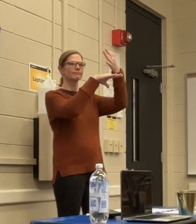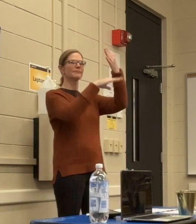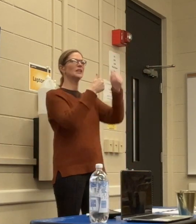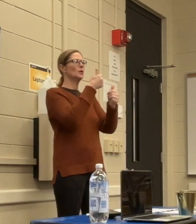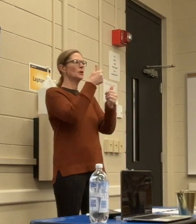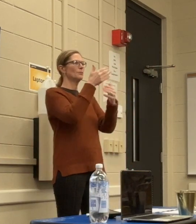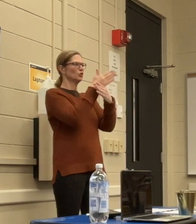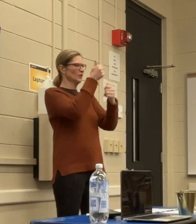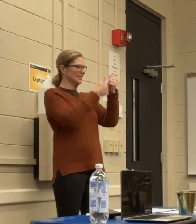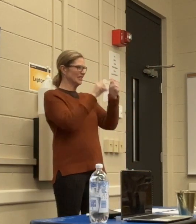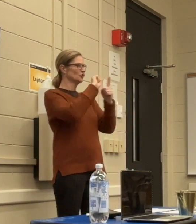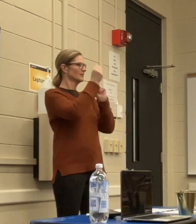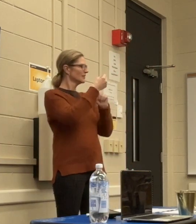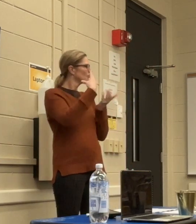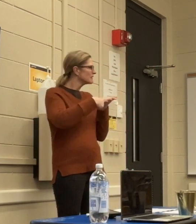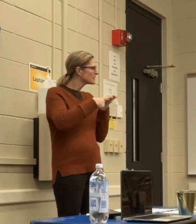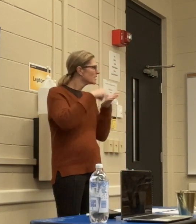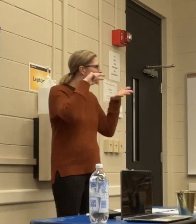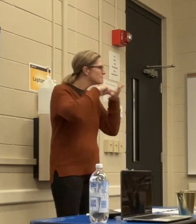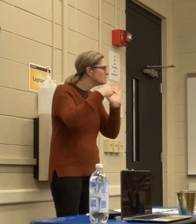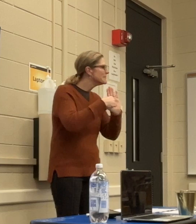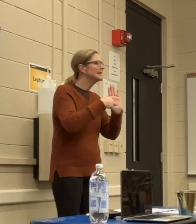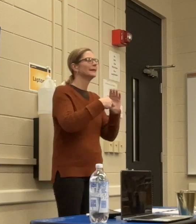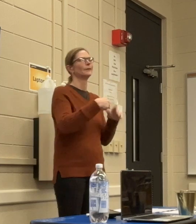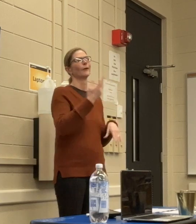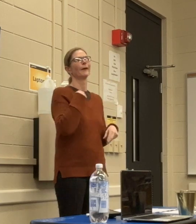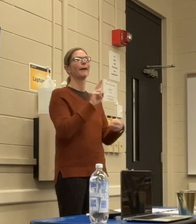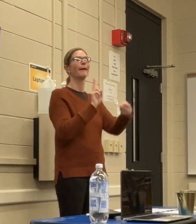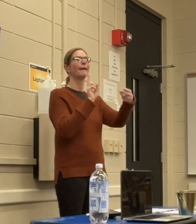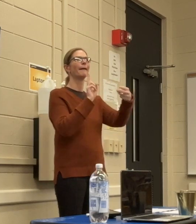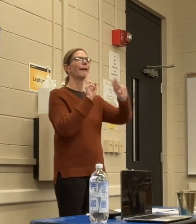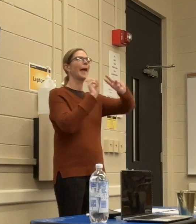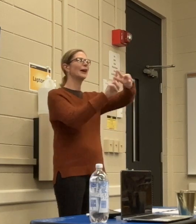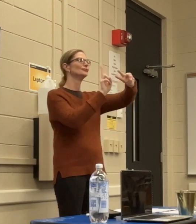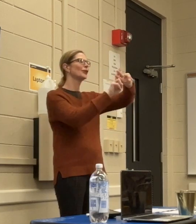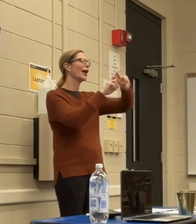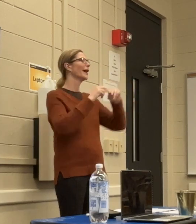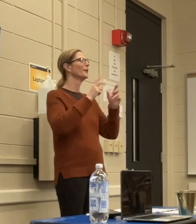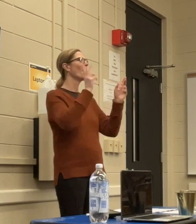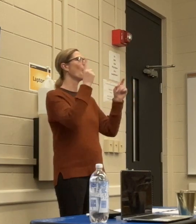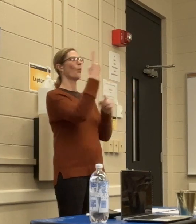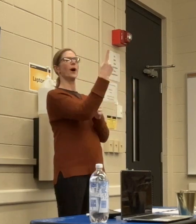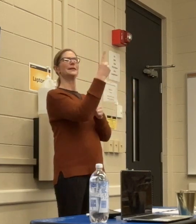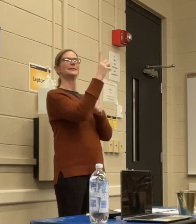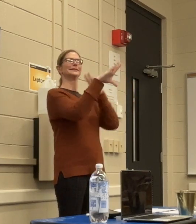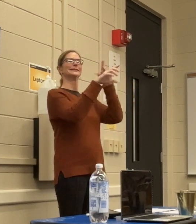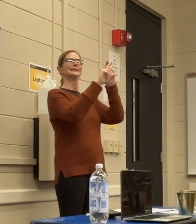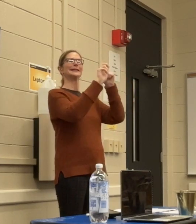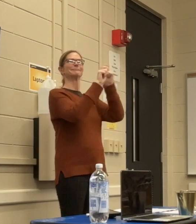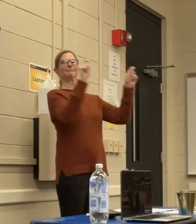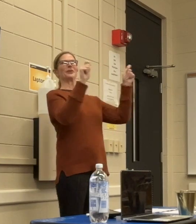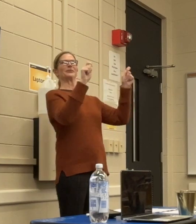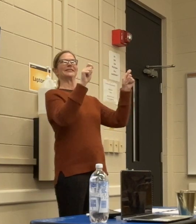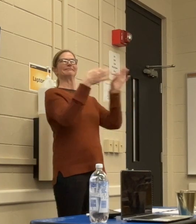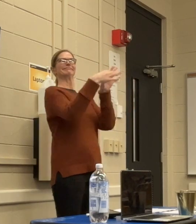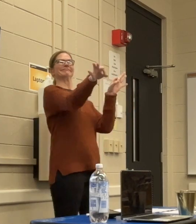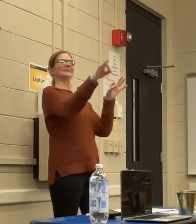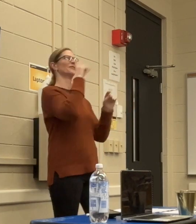After every scene, they wanted to go through what each scene meant and come up with a hashtag. What's one